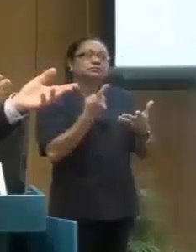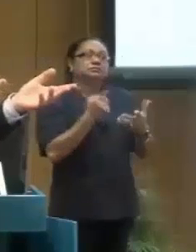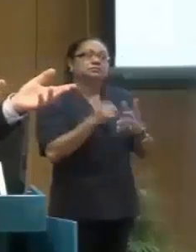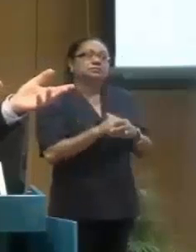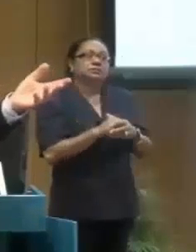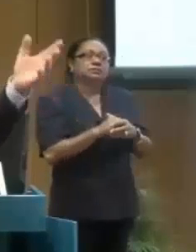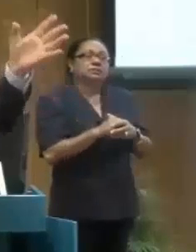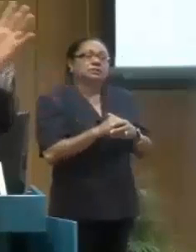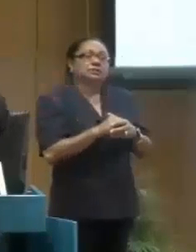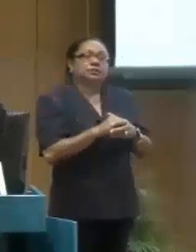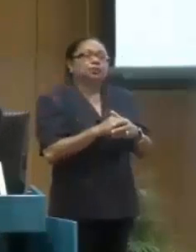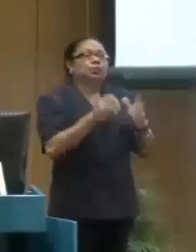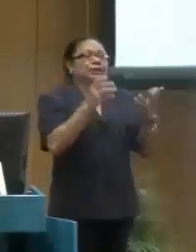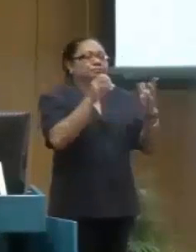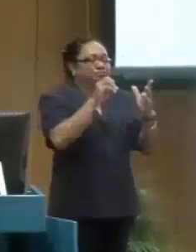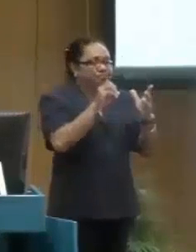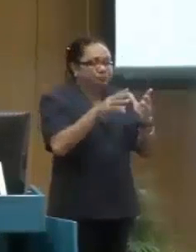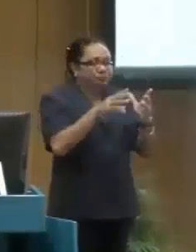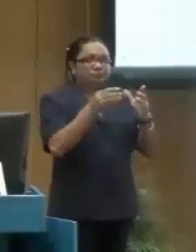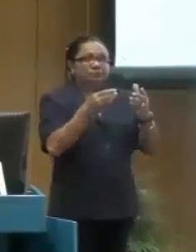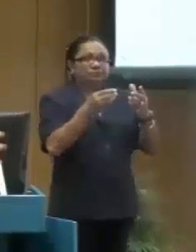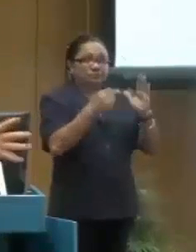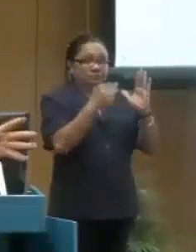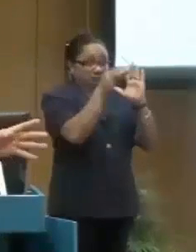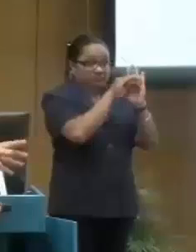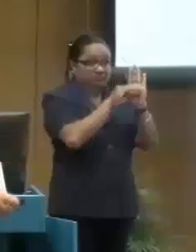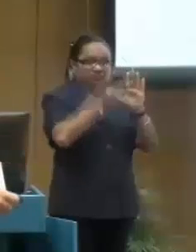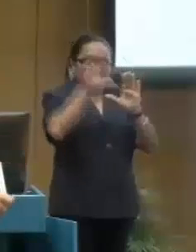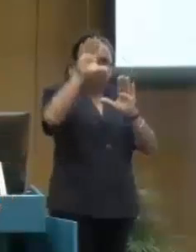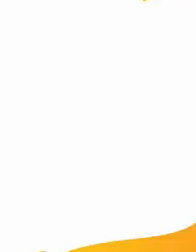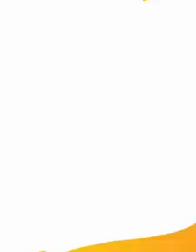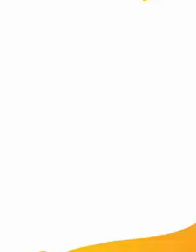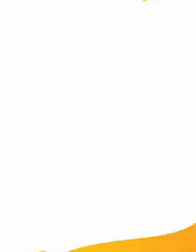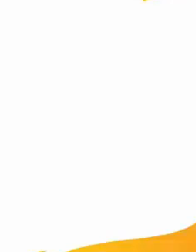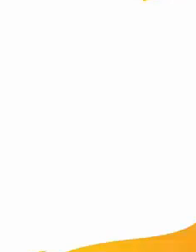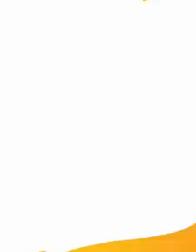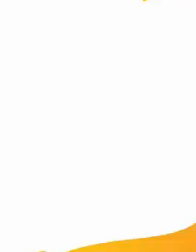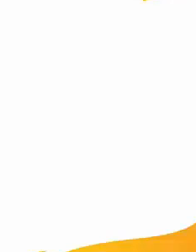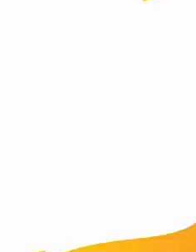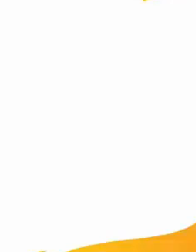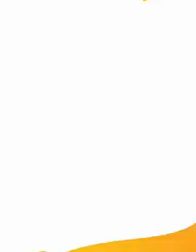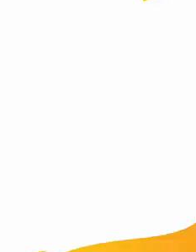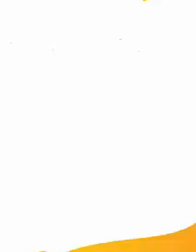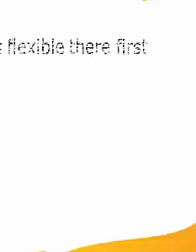of where people place things so that then on the other hand there's a lot more freedom. So I'll demonstrate that in a second.